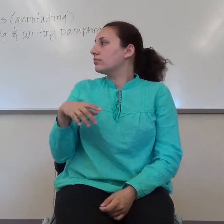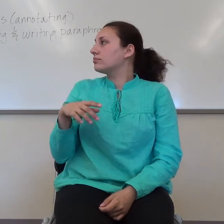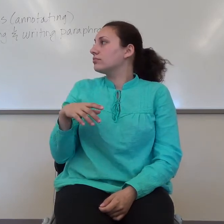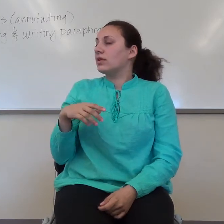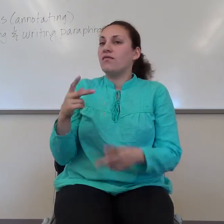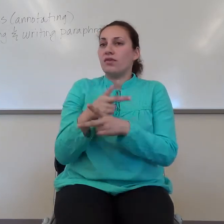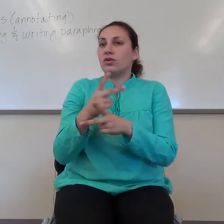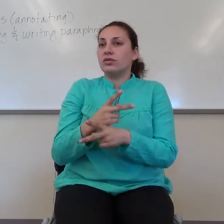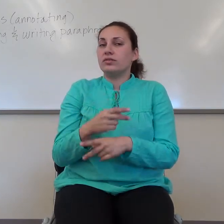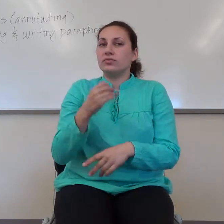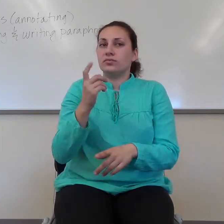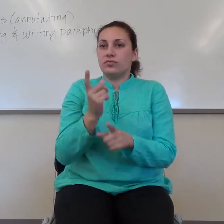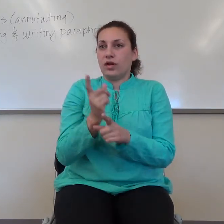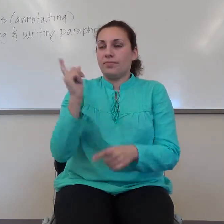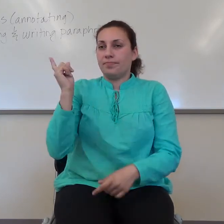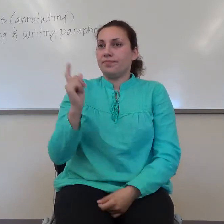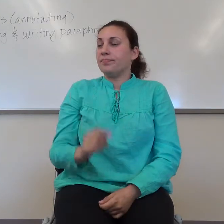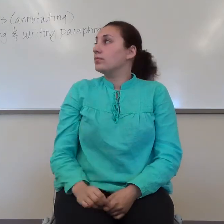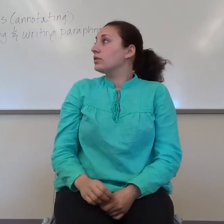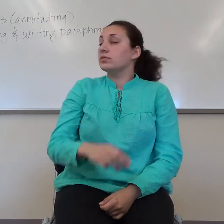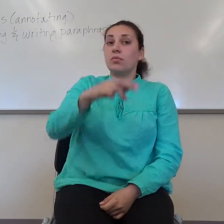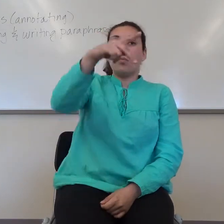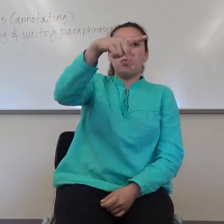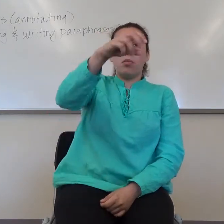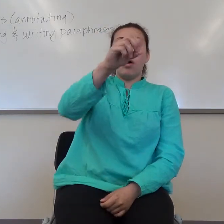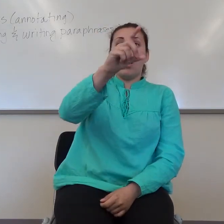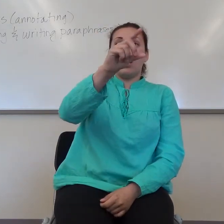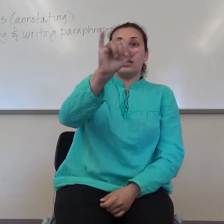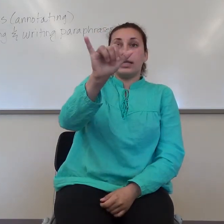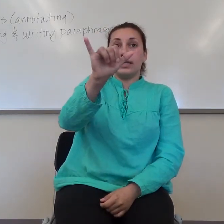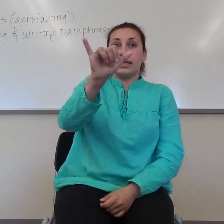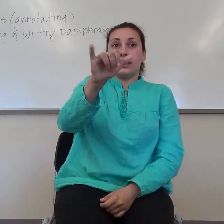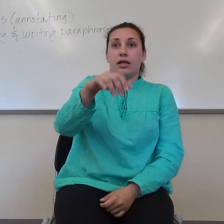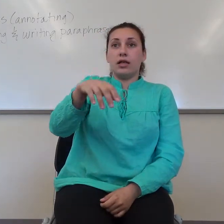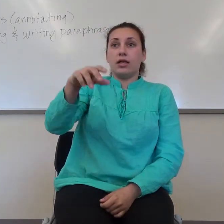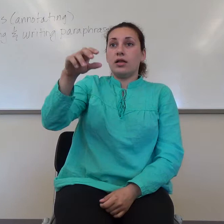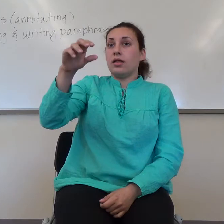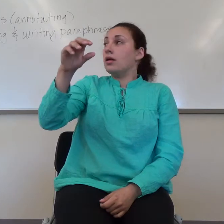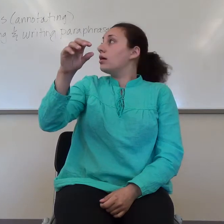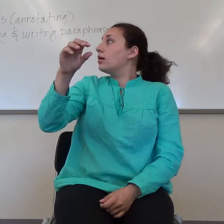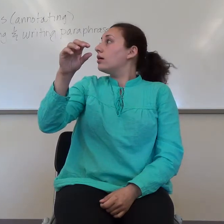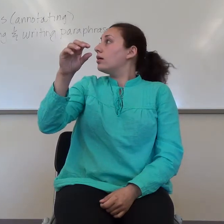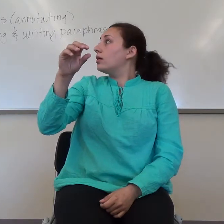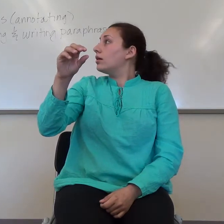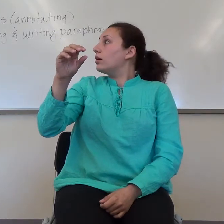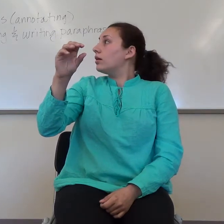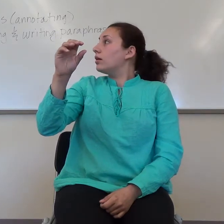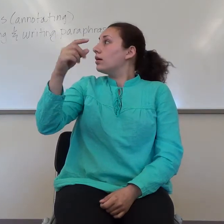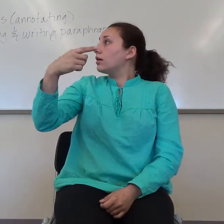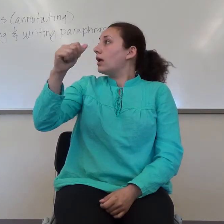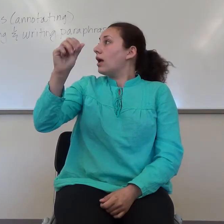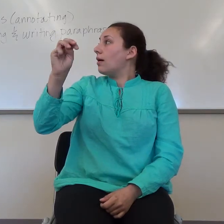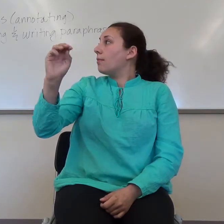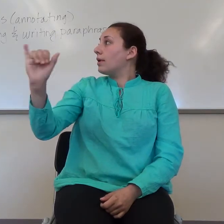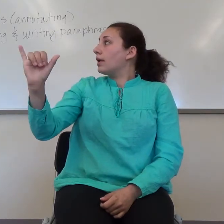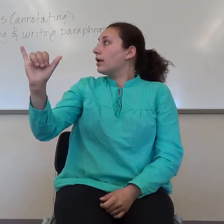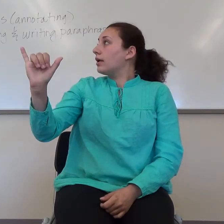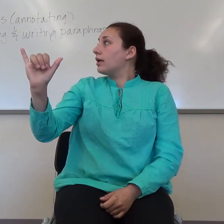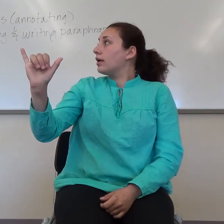out. This is poly, this is polygamy, this is, how do you pronounce that one?